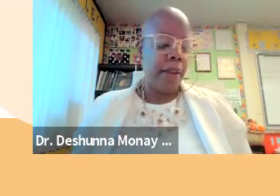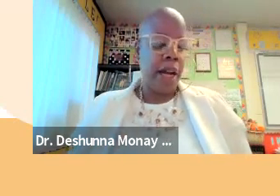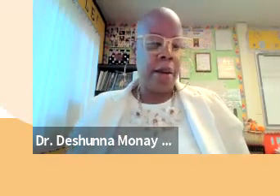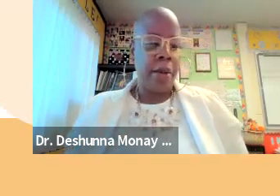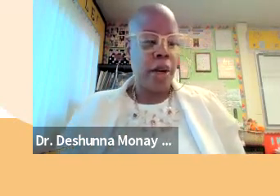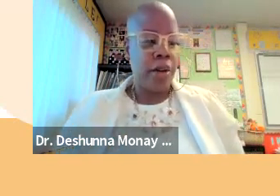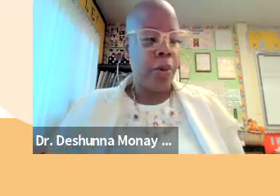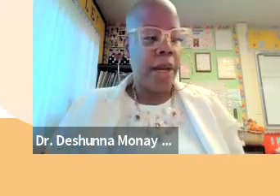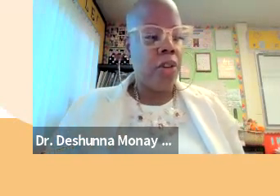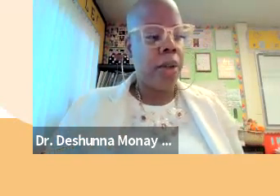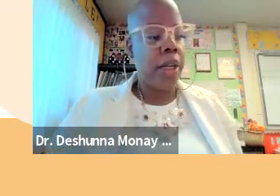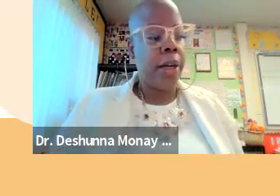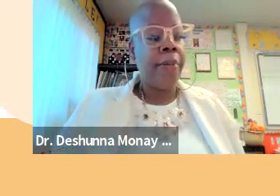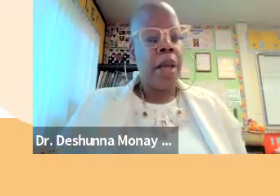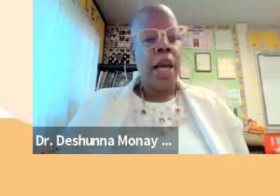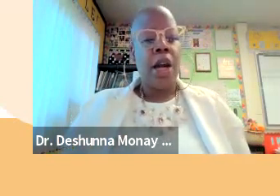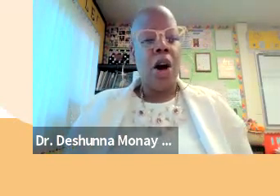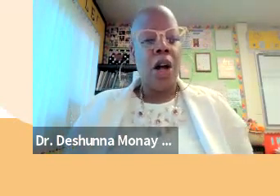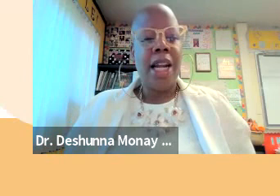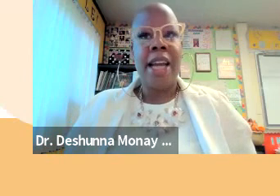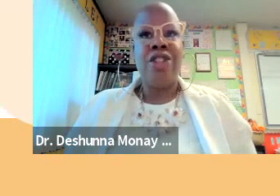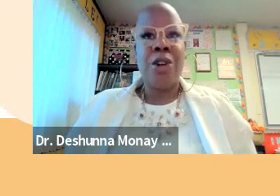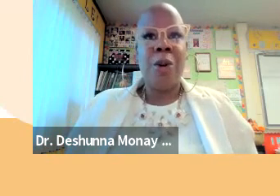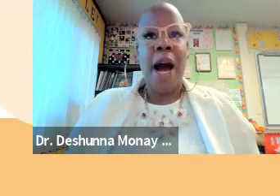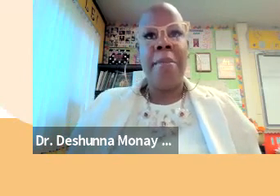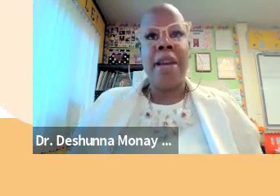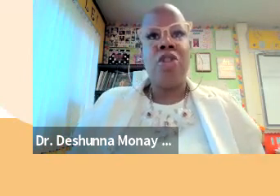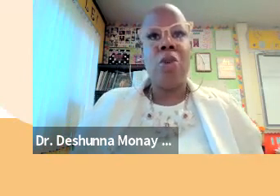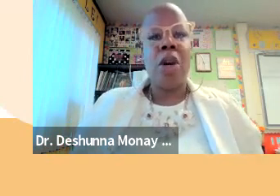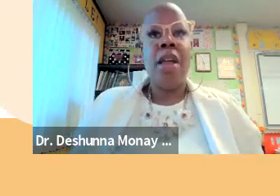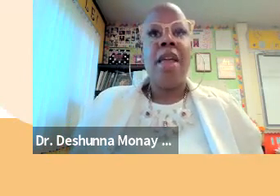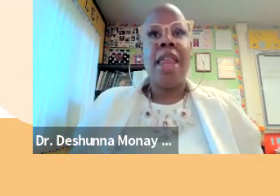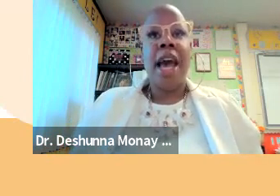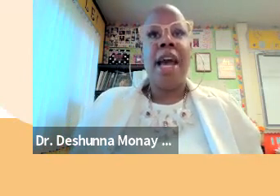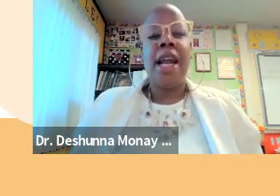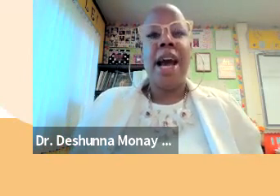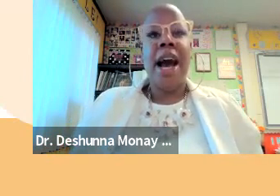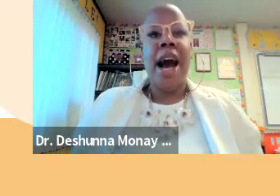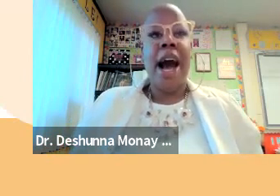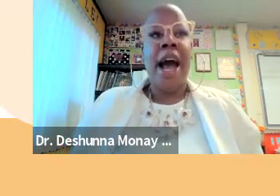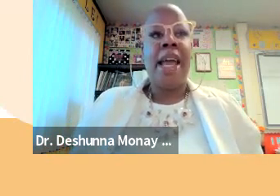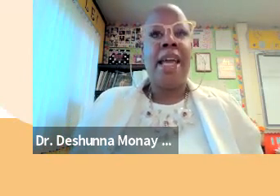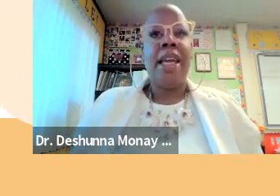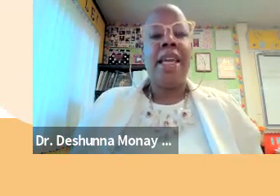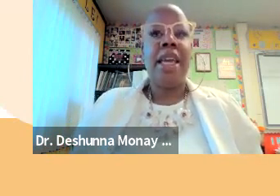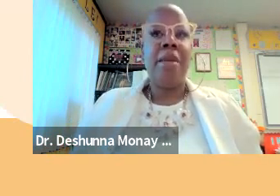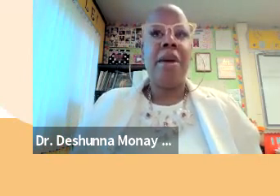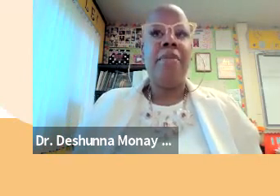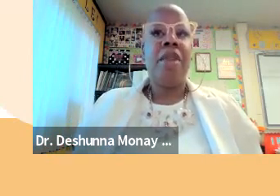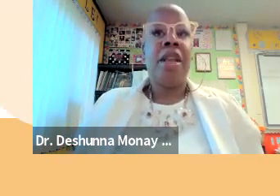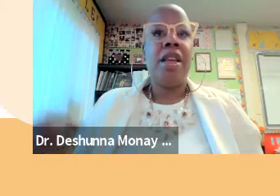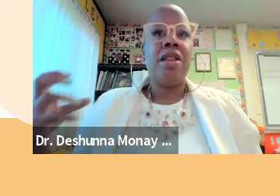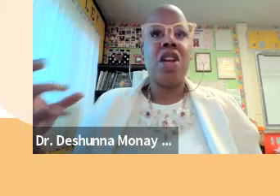truly believe that I am a transformational leader. And all that I do, I make sure that I